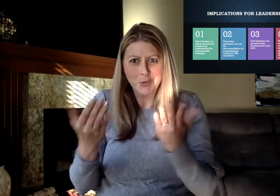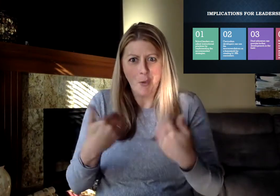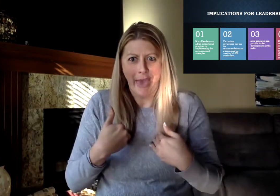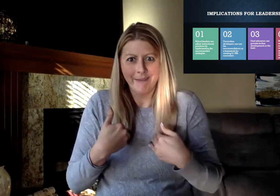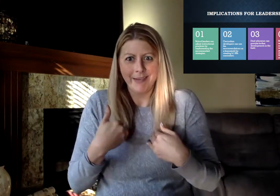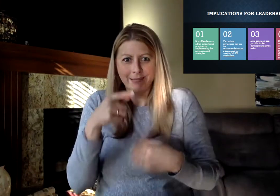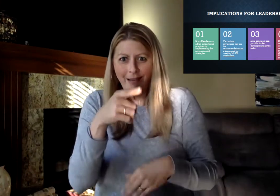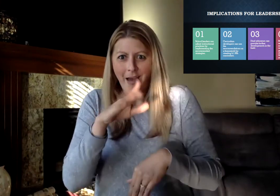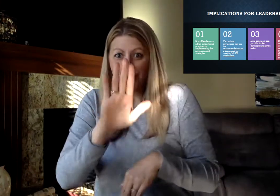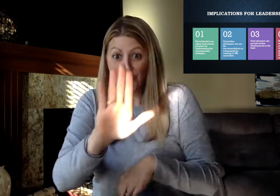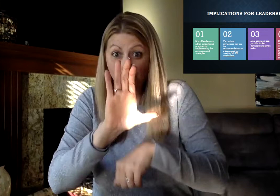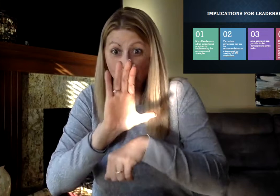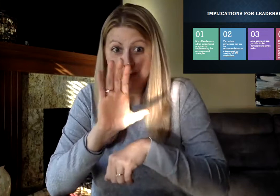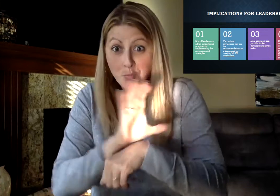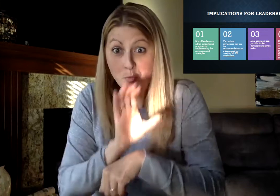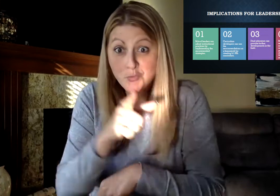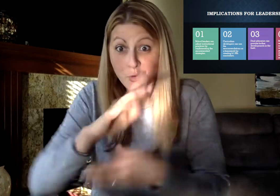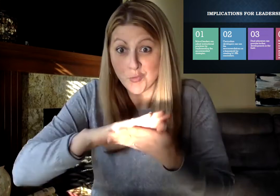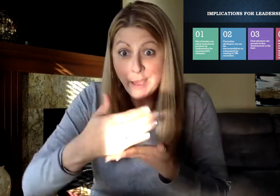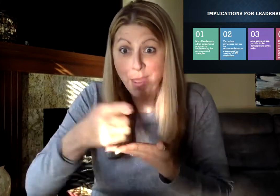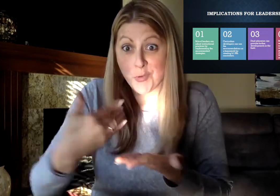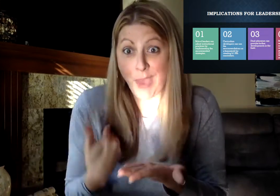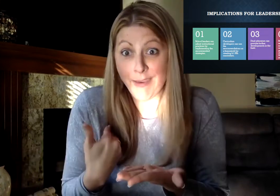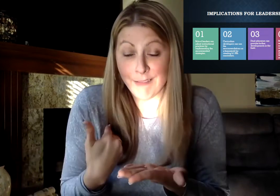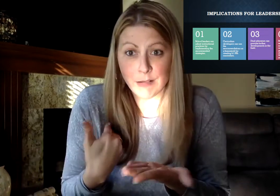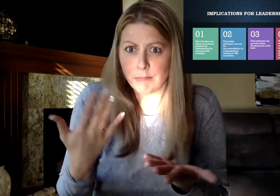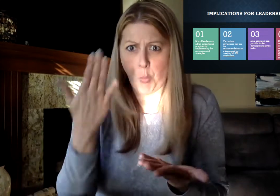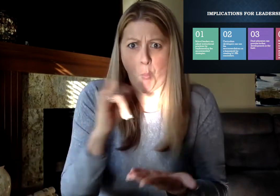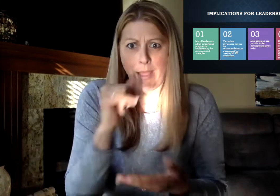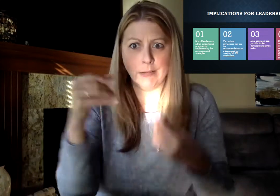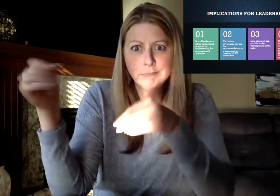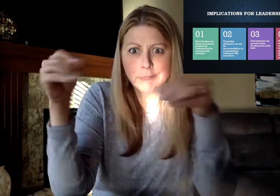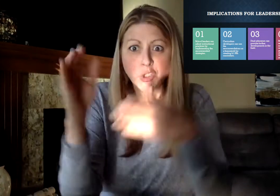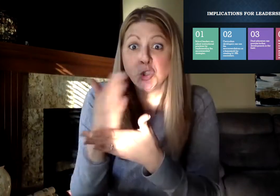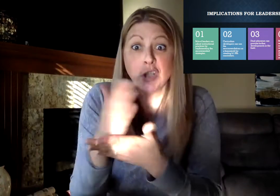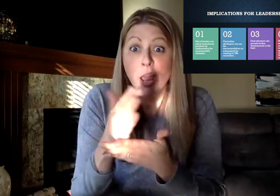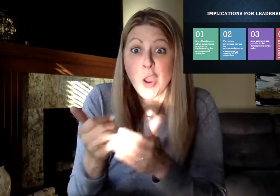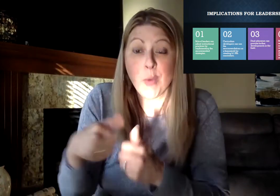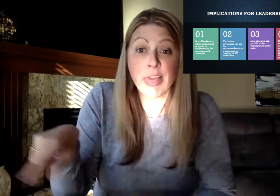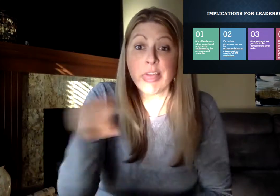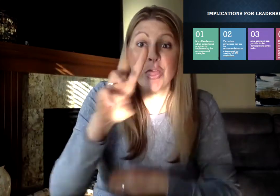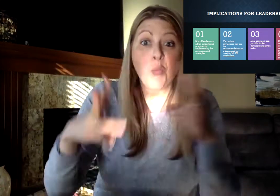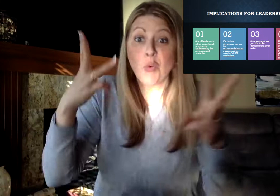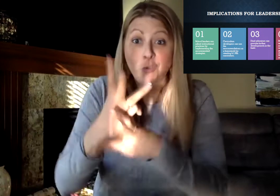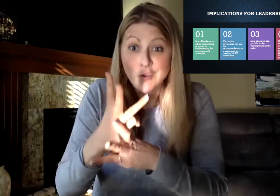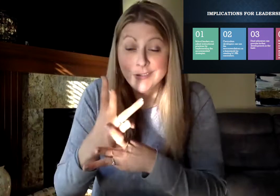ASL curriculum. You have it on your computer, on your laptop. You have it. So why not sell it and share it with the